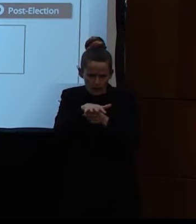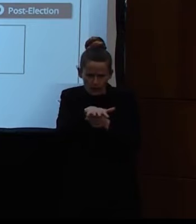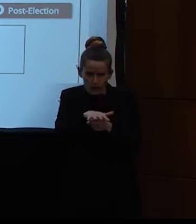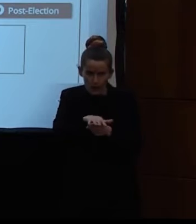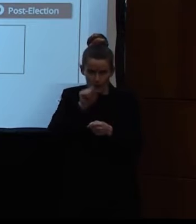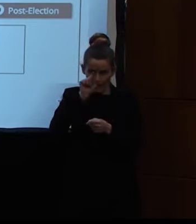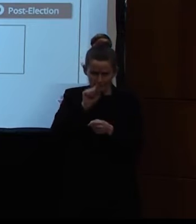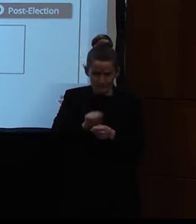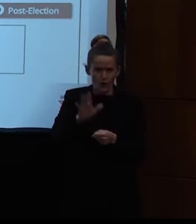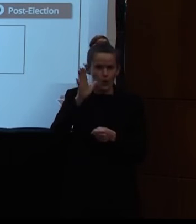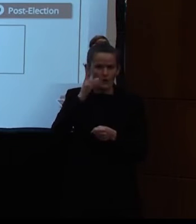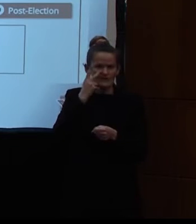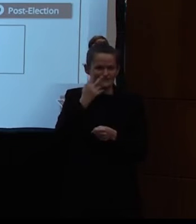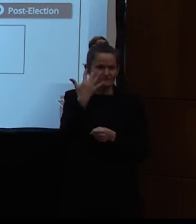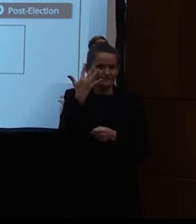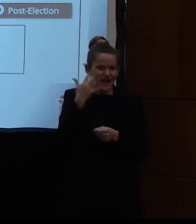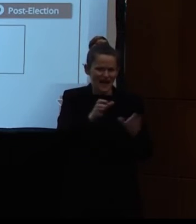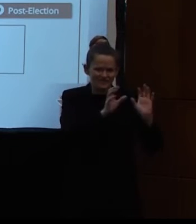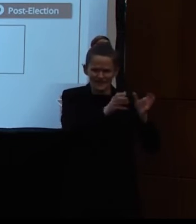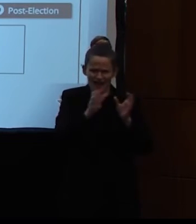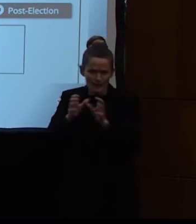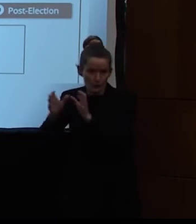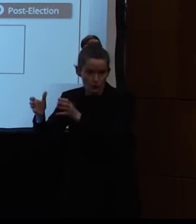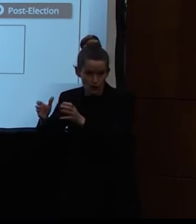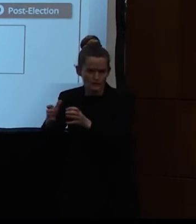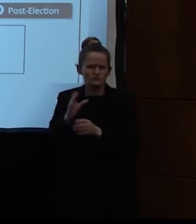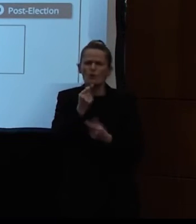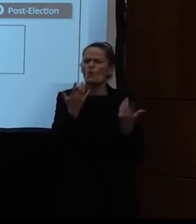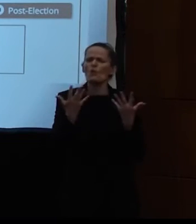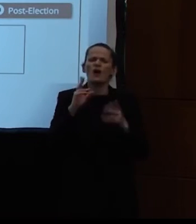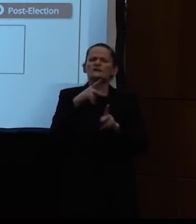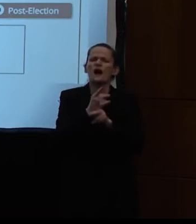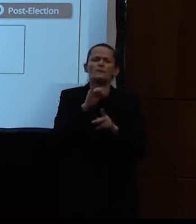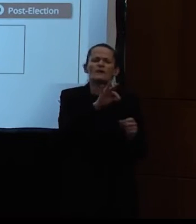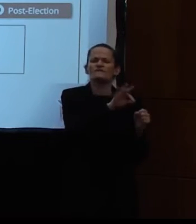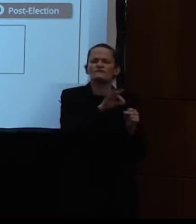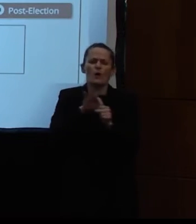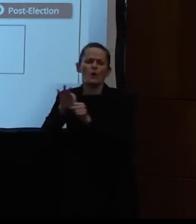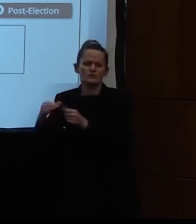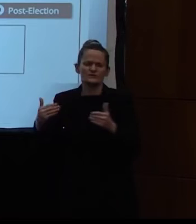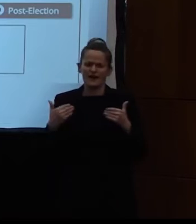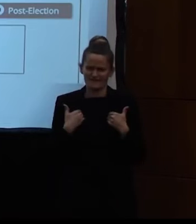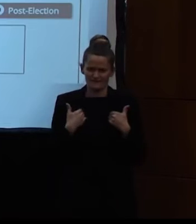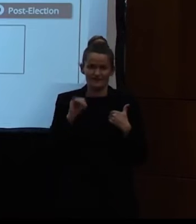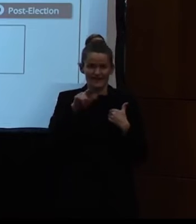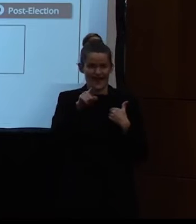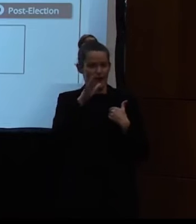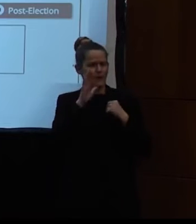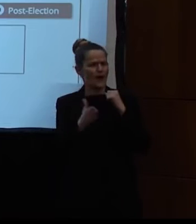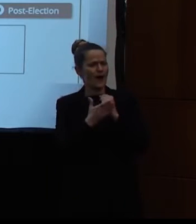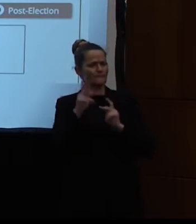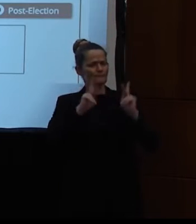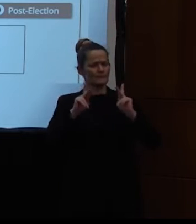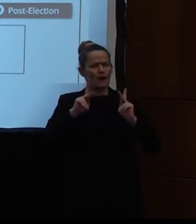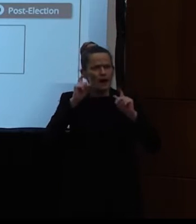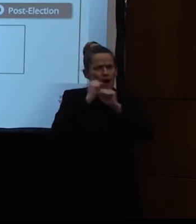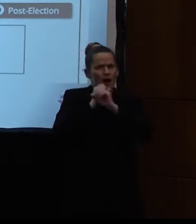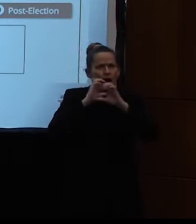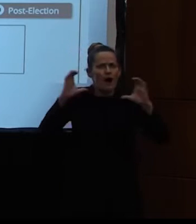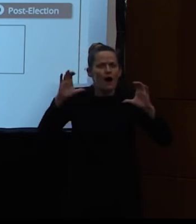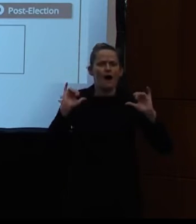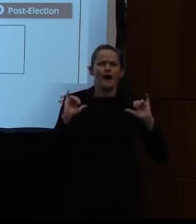of types of votes across the top. This is to help give our voters a better understanding of the results